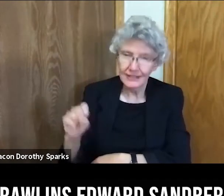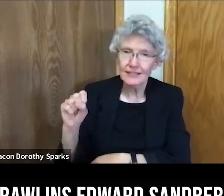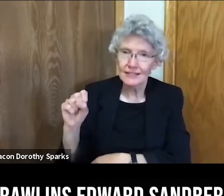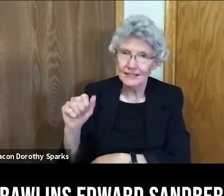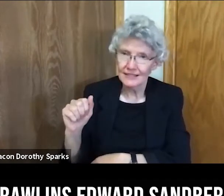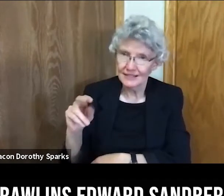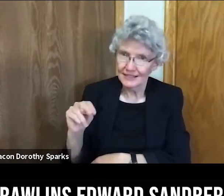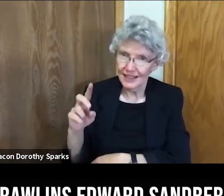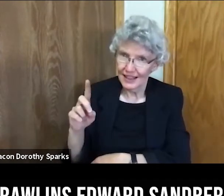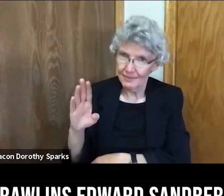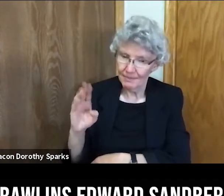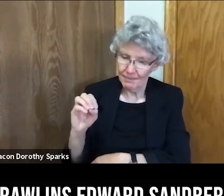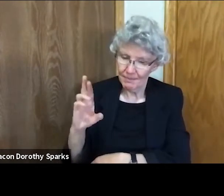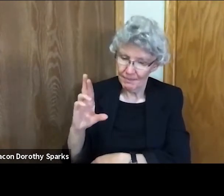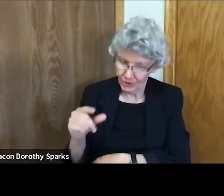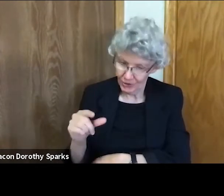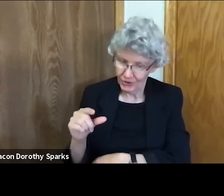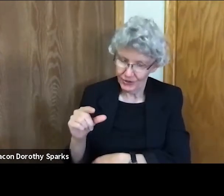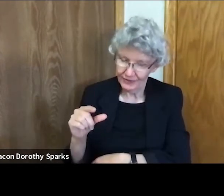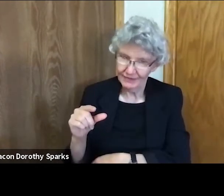Rollins Edward Sandberg.